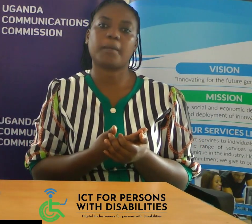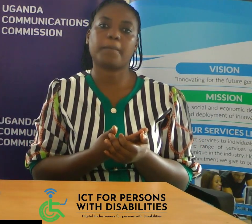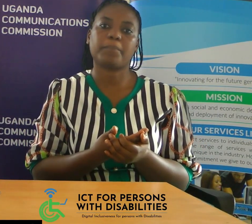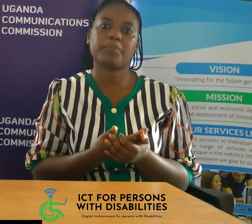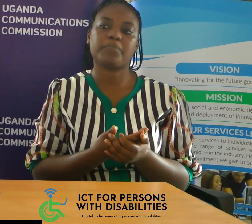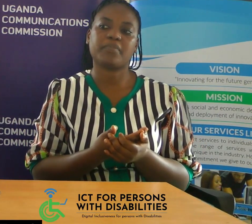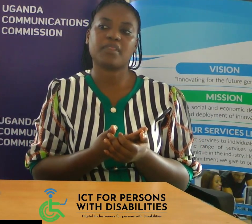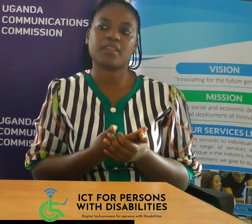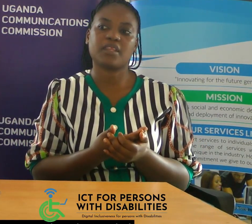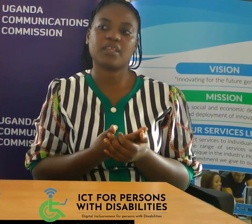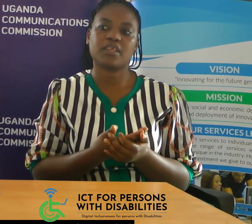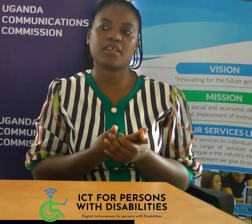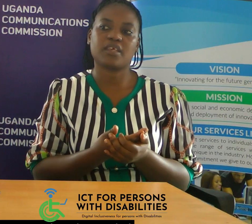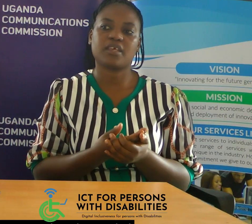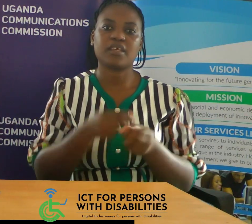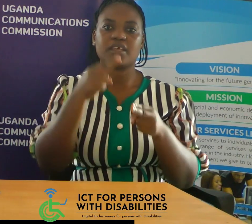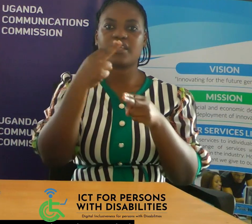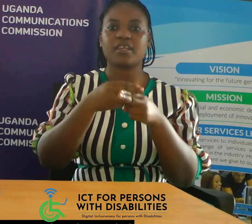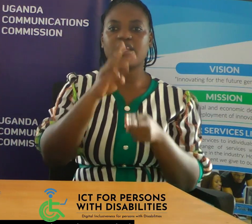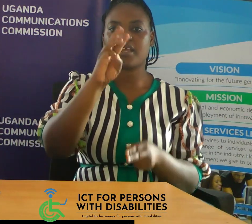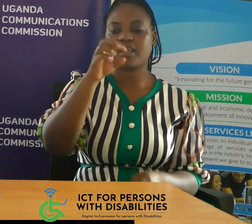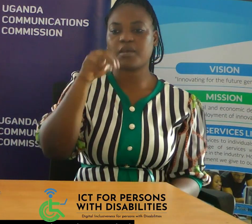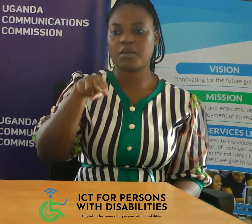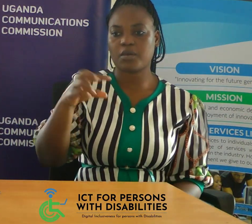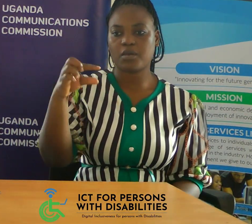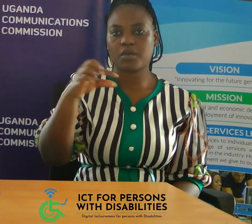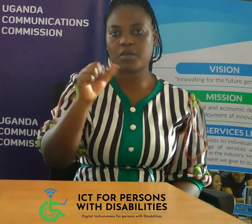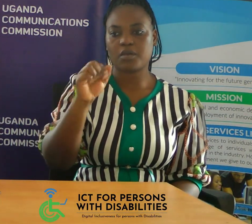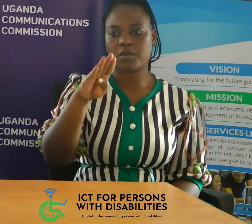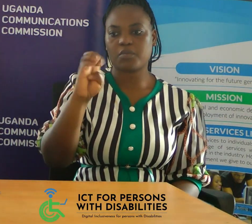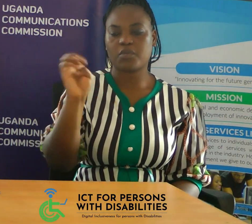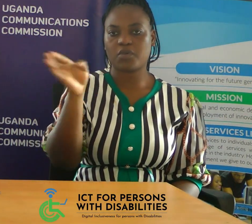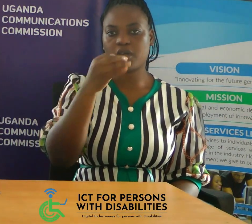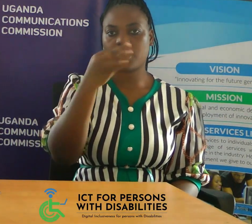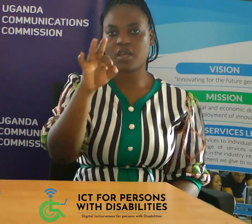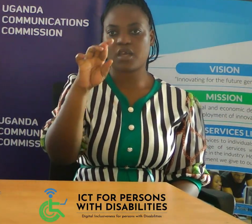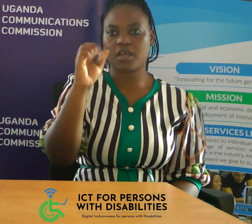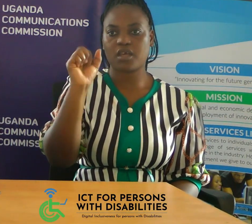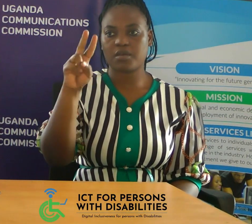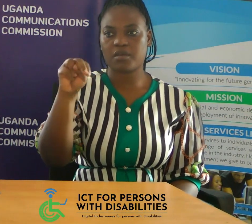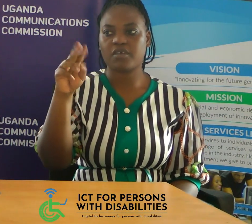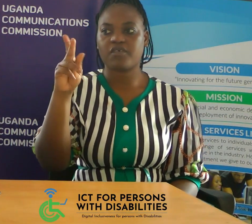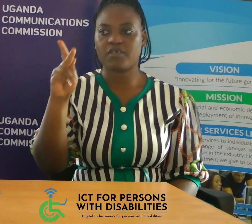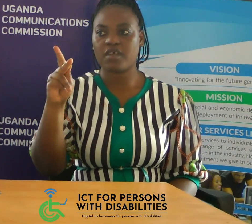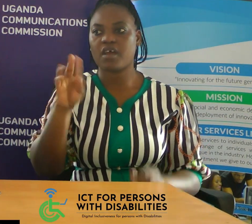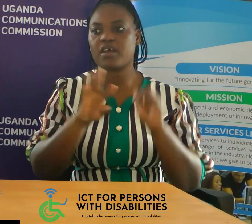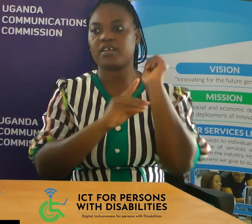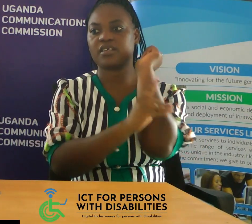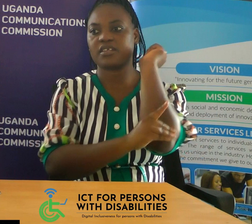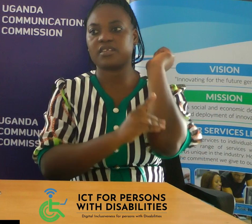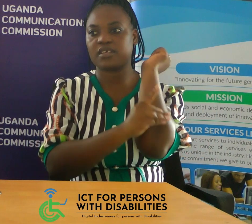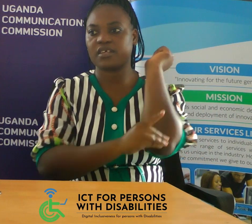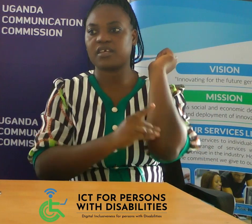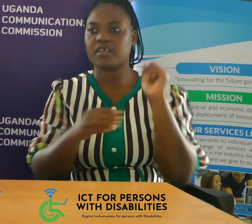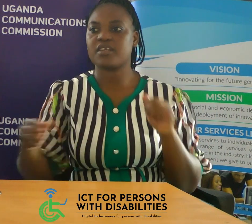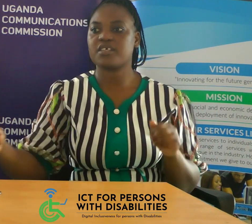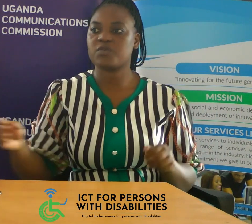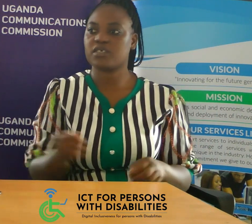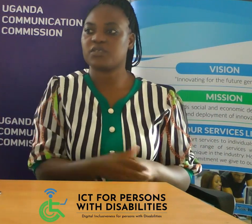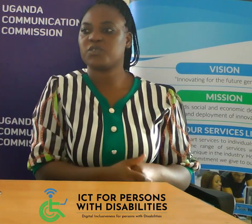Okay, Frank, thank you for representing Mpigi. Okay,